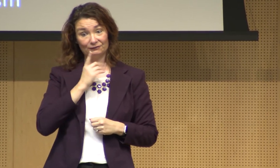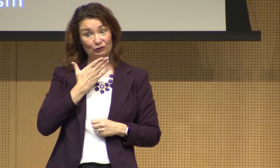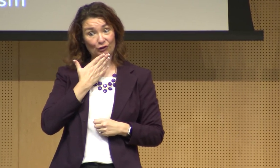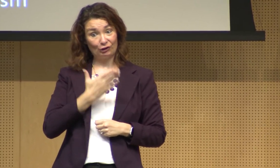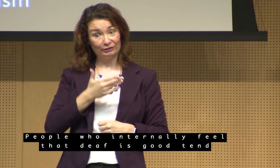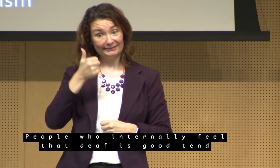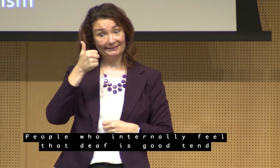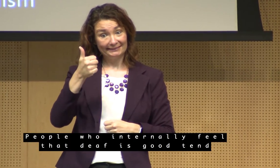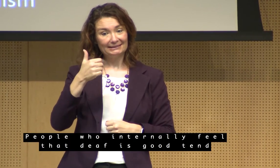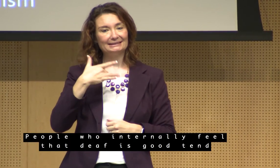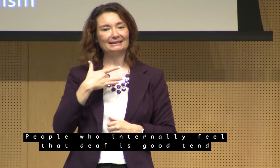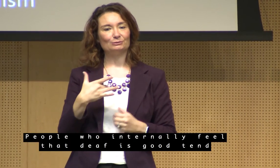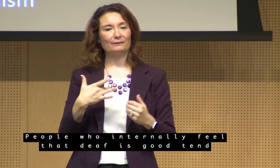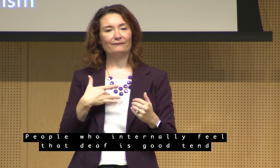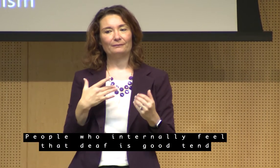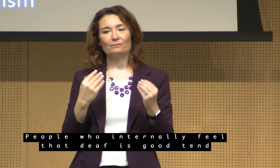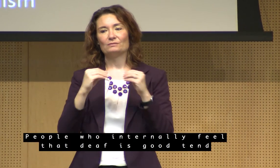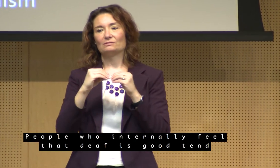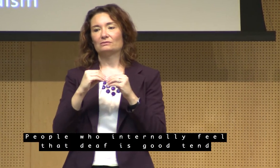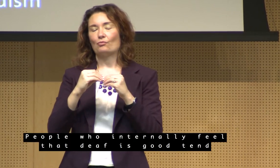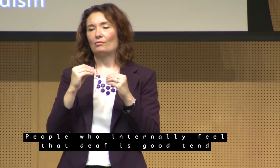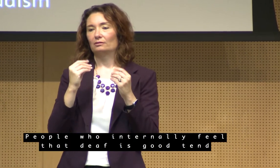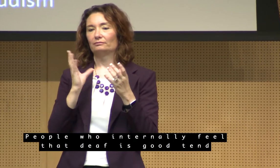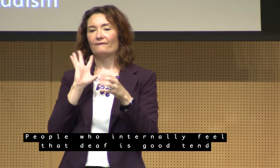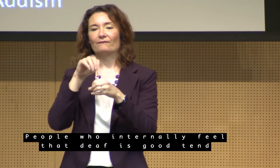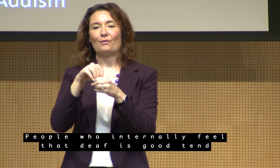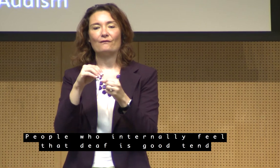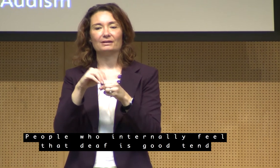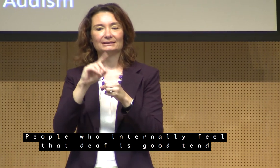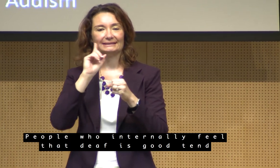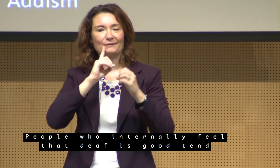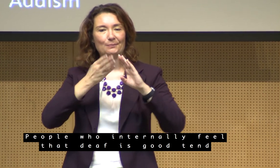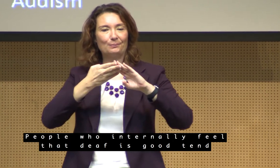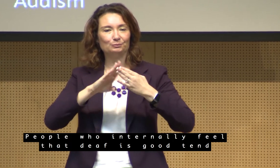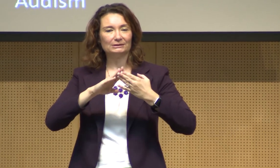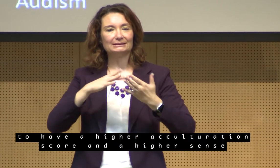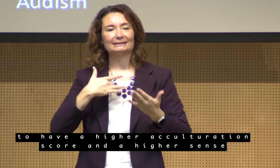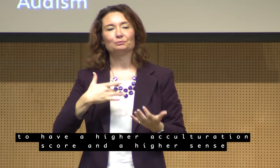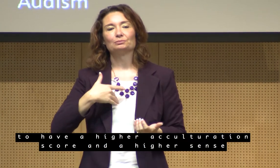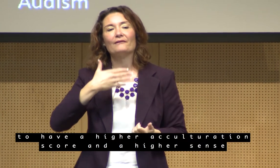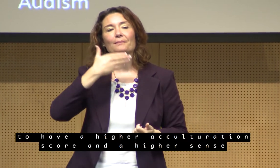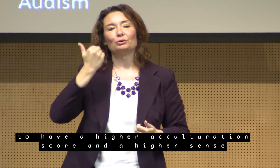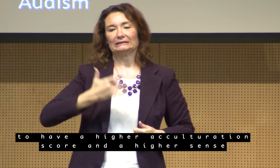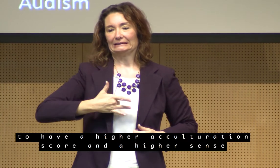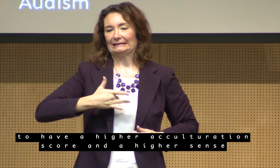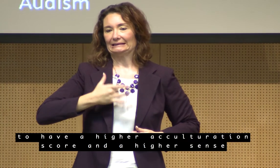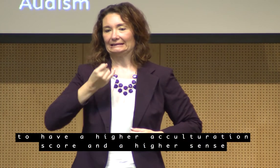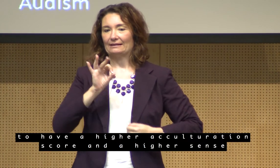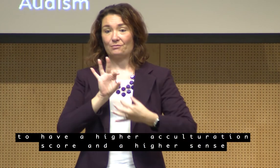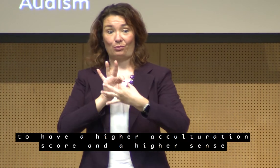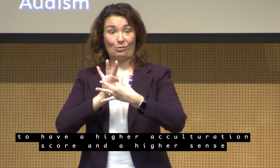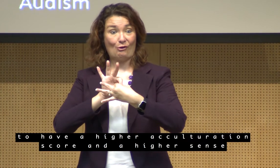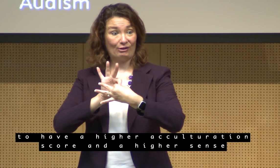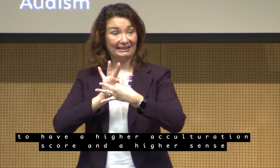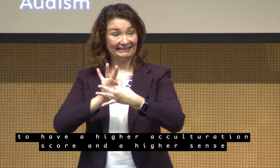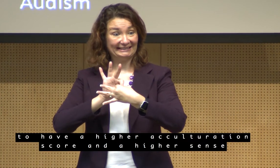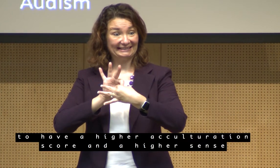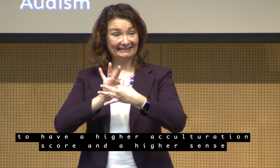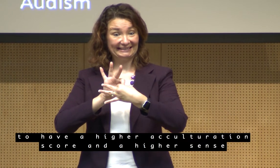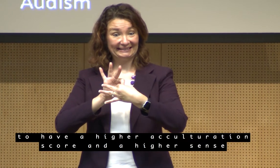People who internally feel that deaf is good tend to have a higher acculturation score and a higher sense of belonging